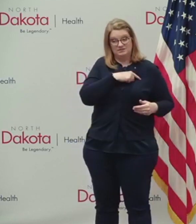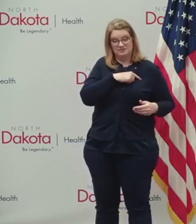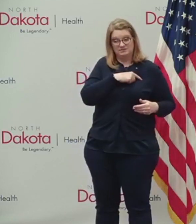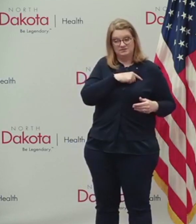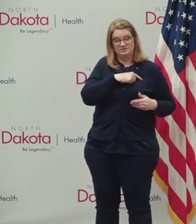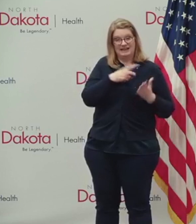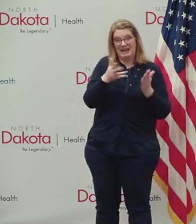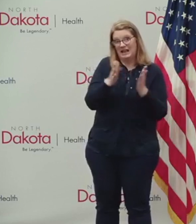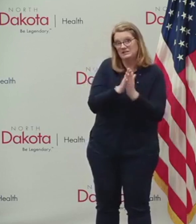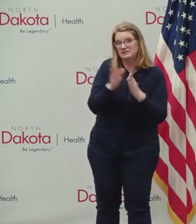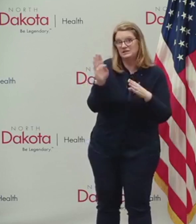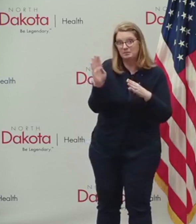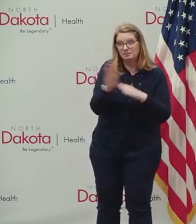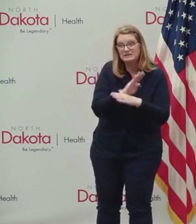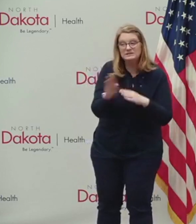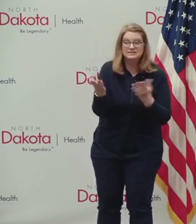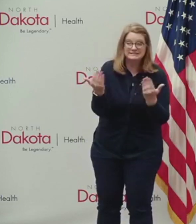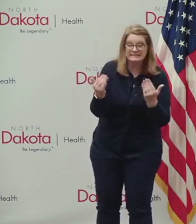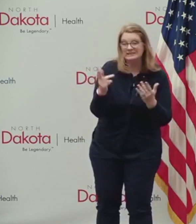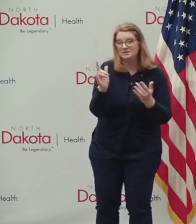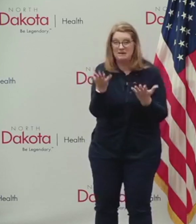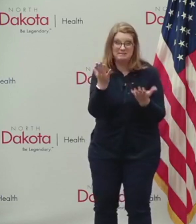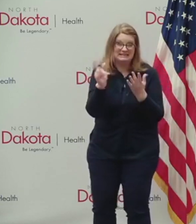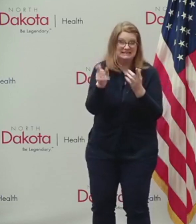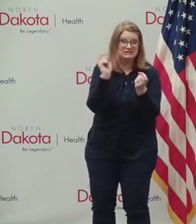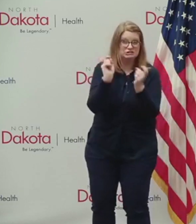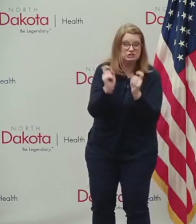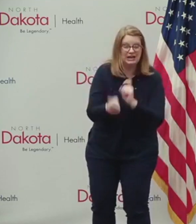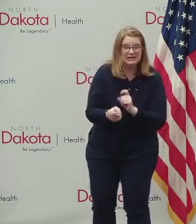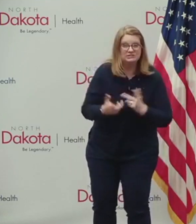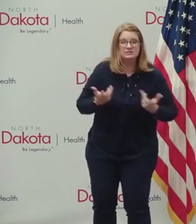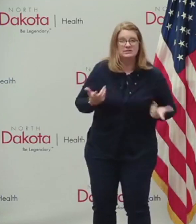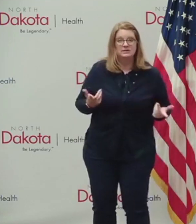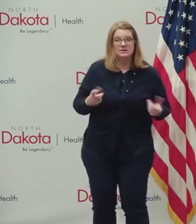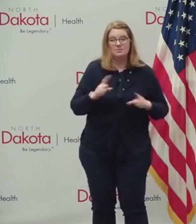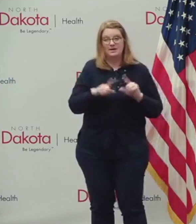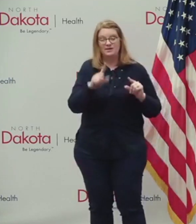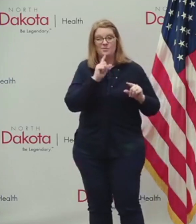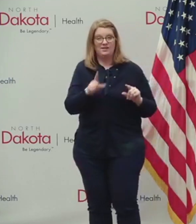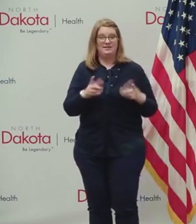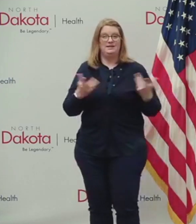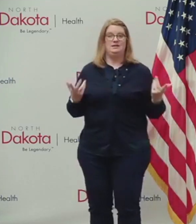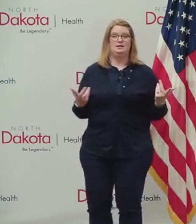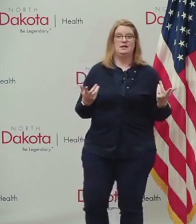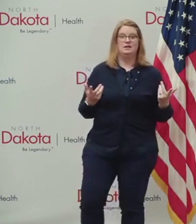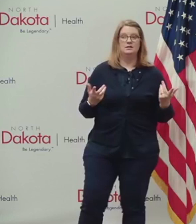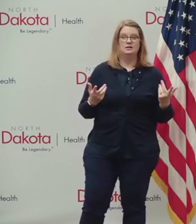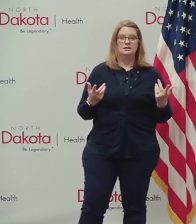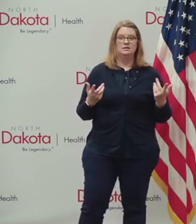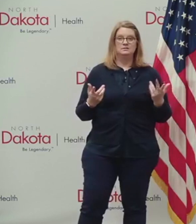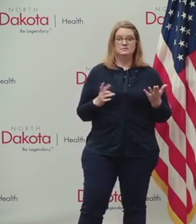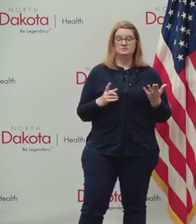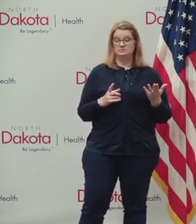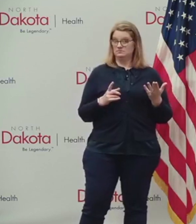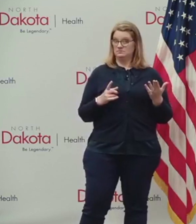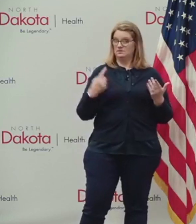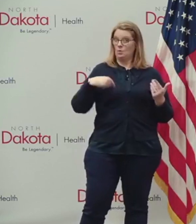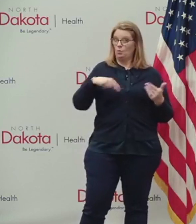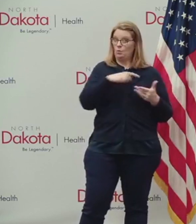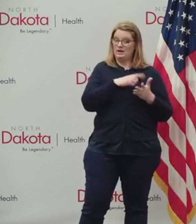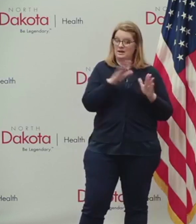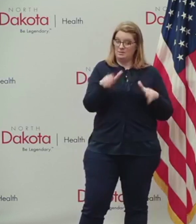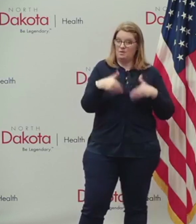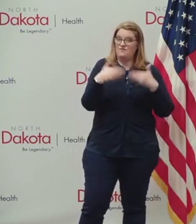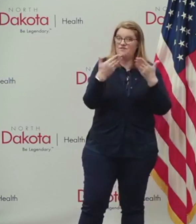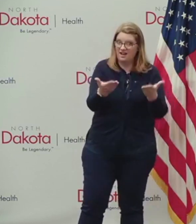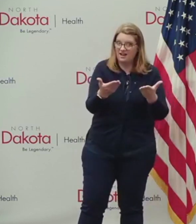the business community and others to make changes. It's also unprecedented the amount of support that we're giving to